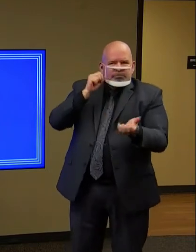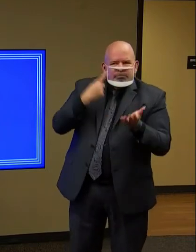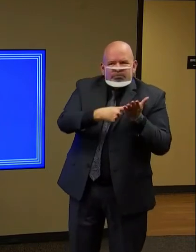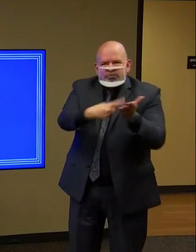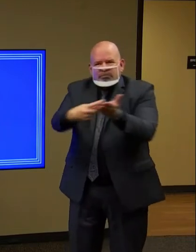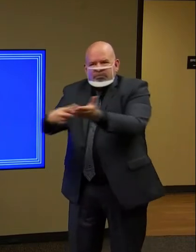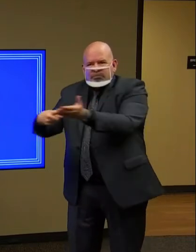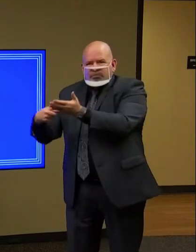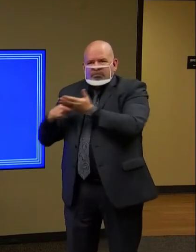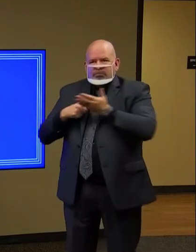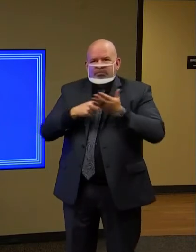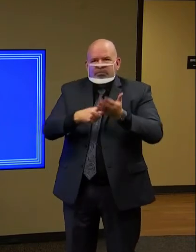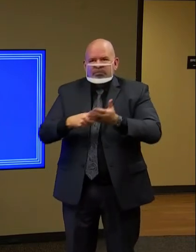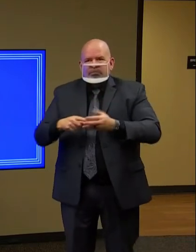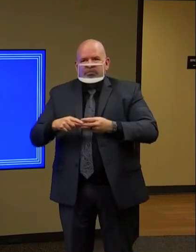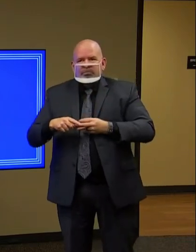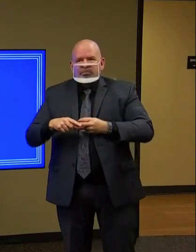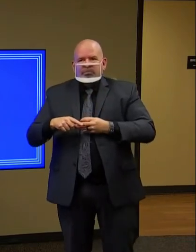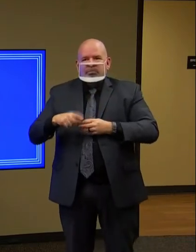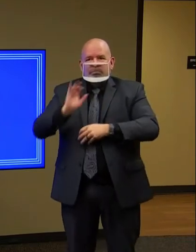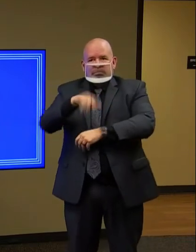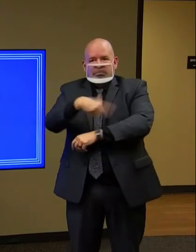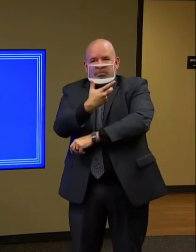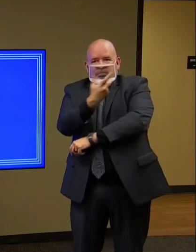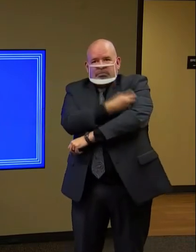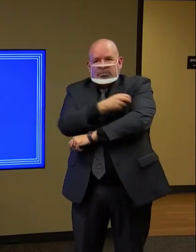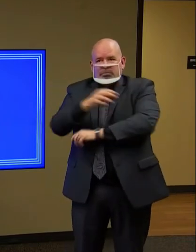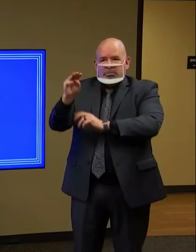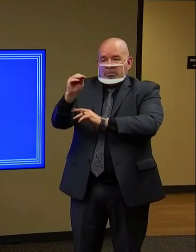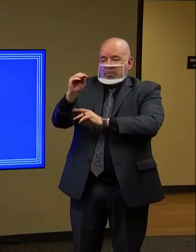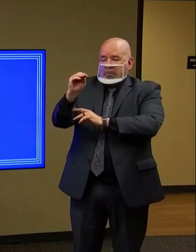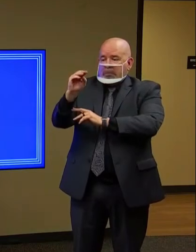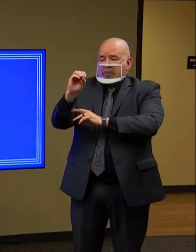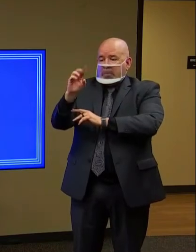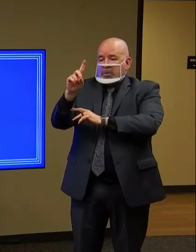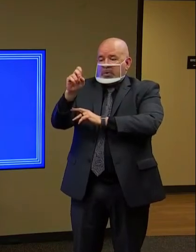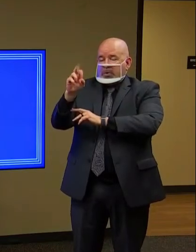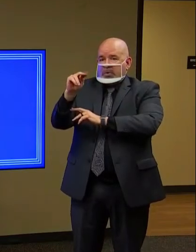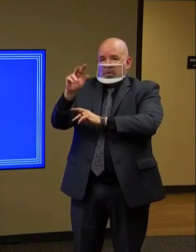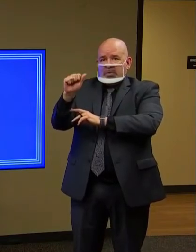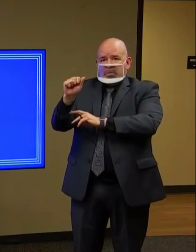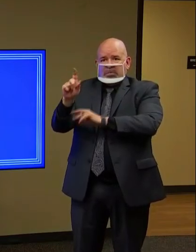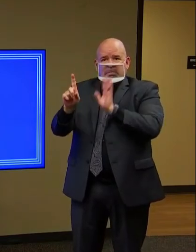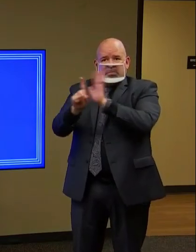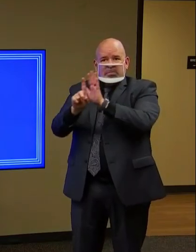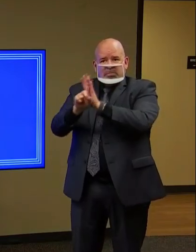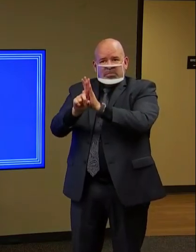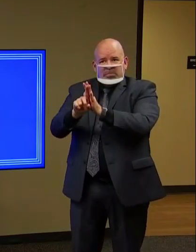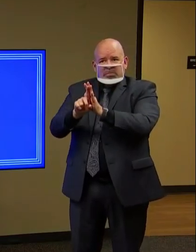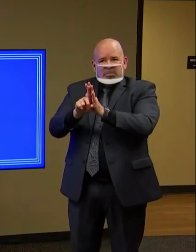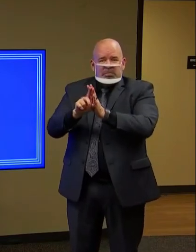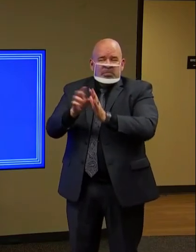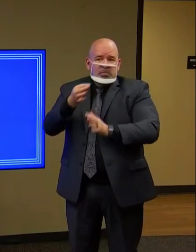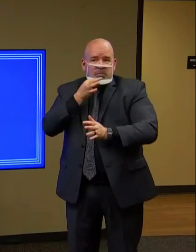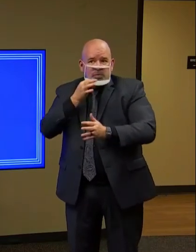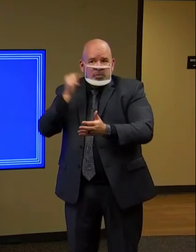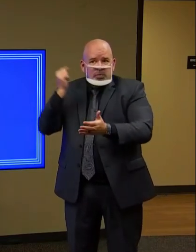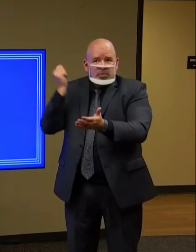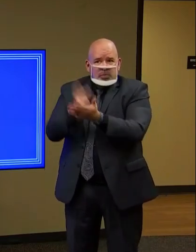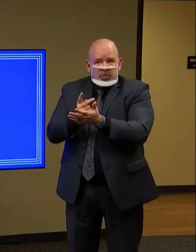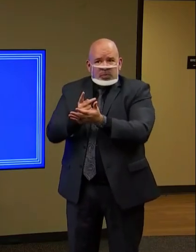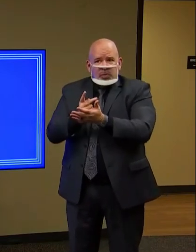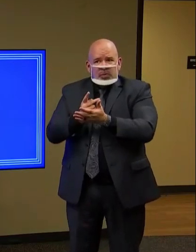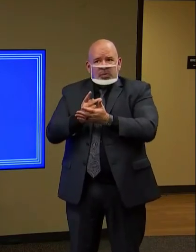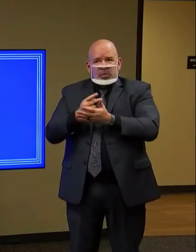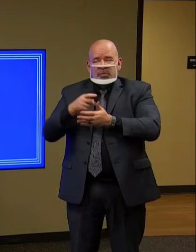use, we're expecting that even more vaccine will be available for our Dallas County residents in the coming days. Dallas County Health